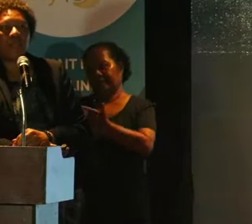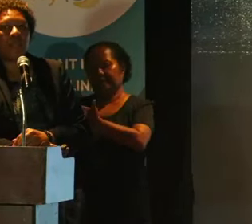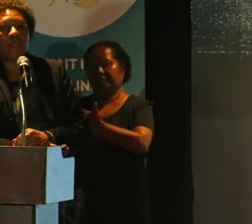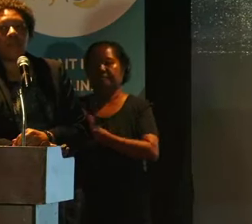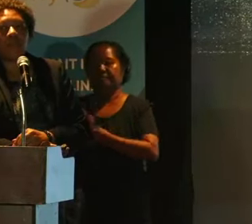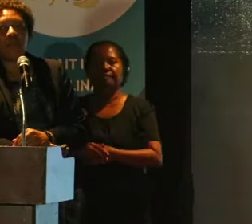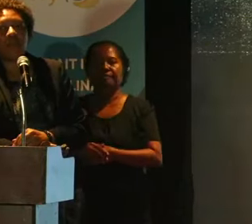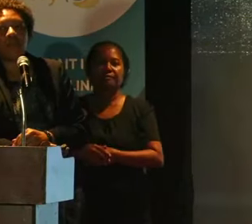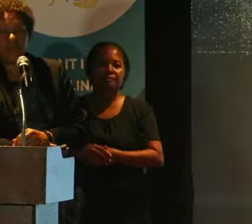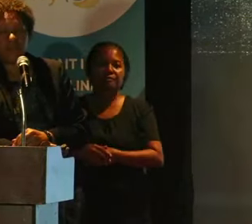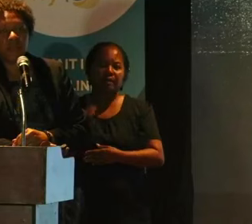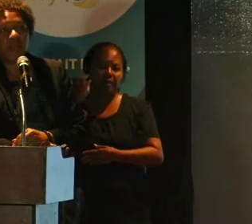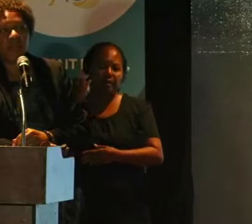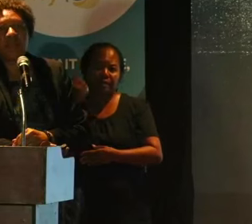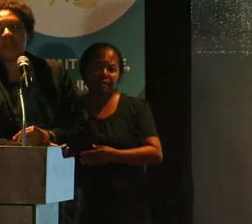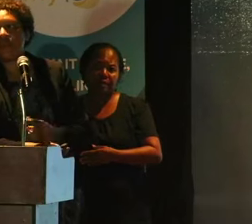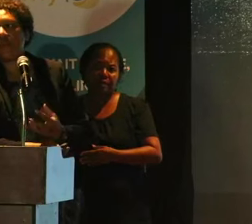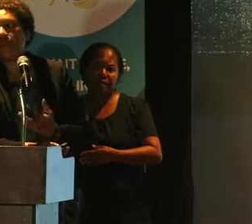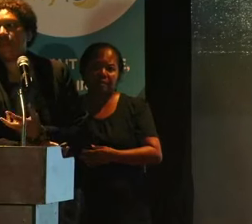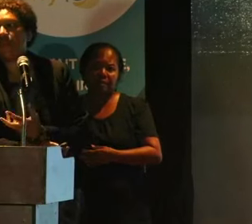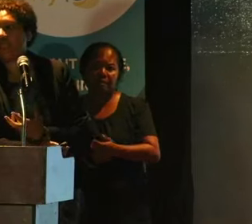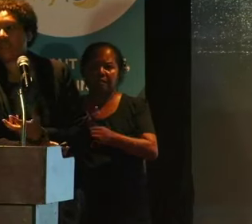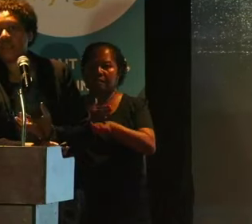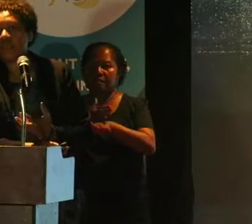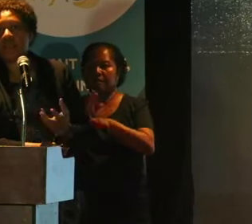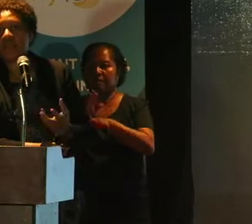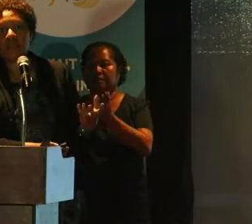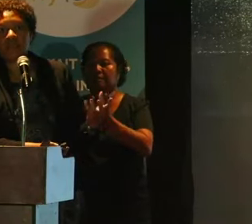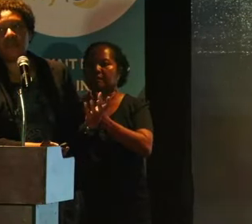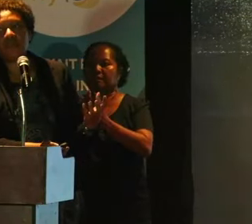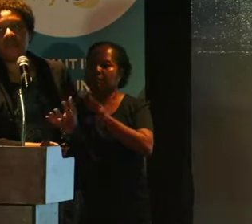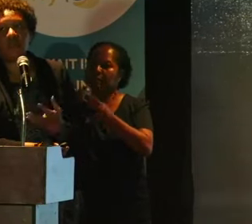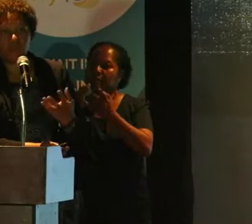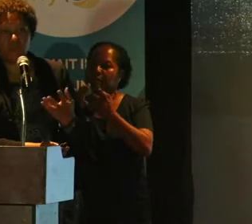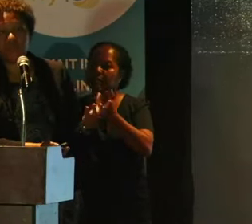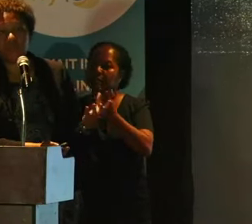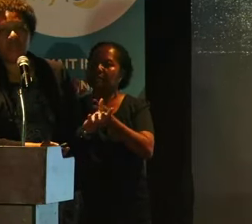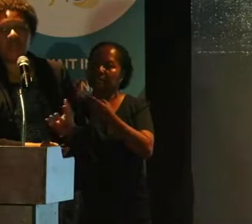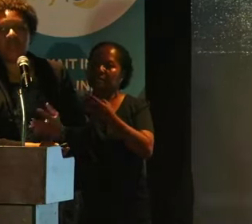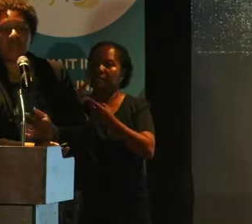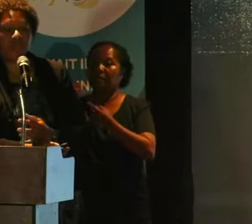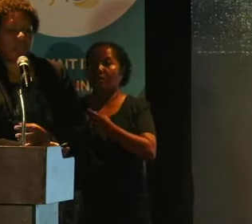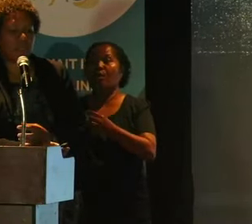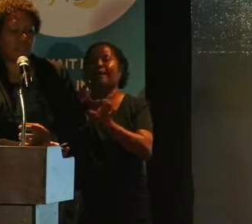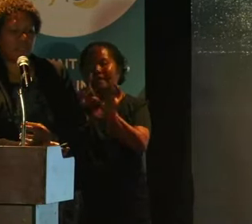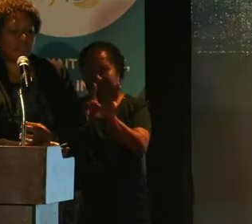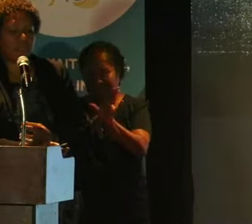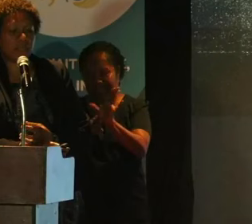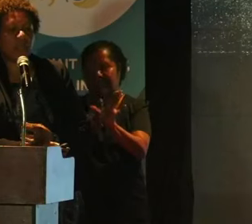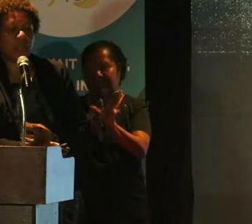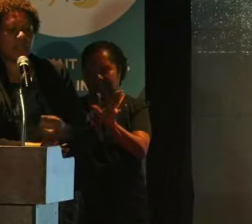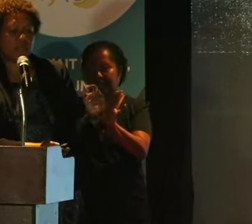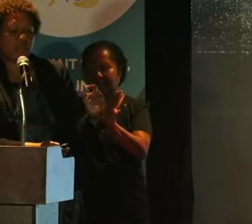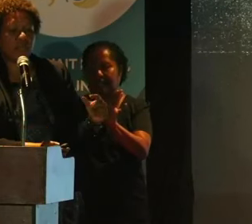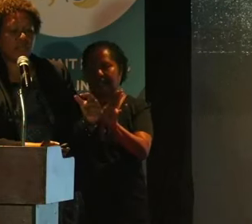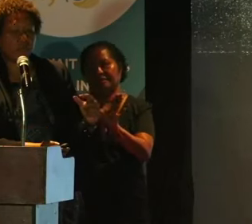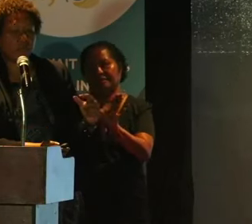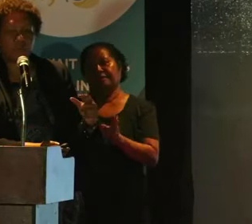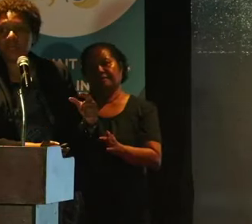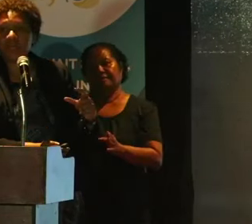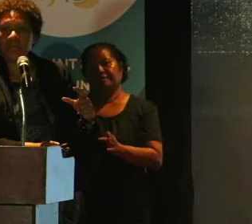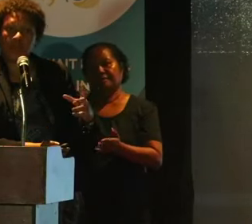Once you get a new a license, you have to renew it every year or once the validity period expires. So these